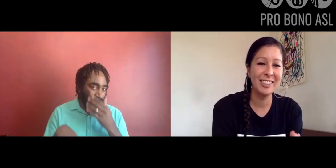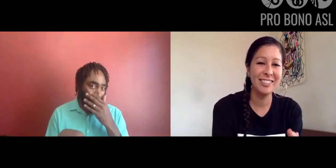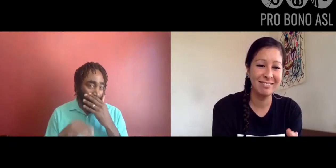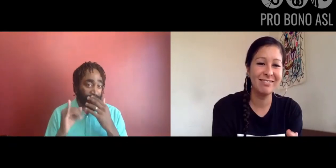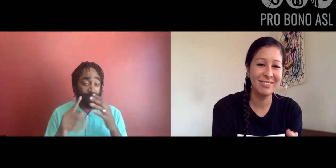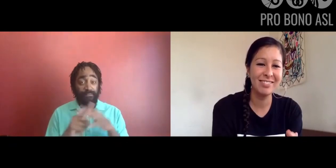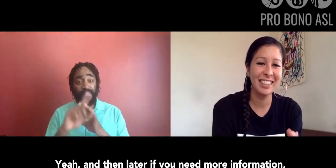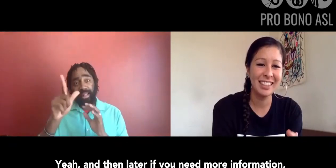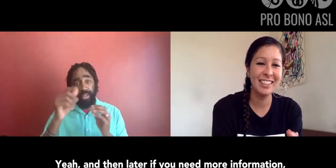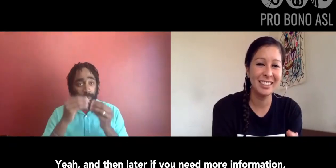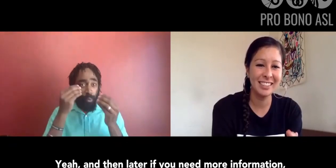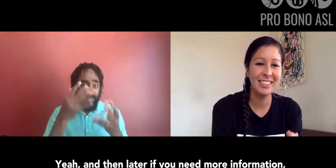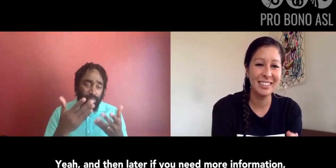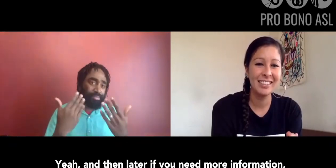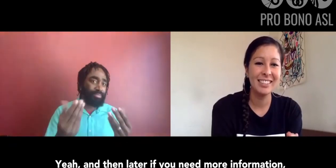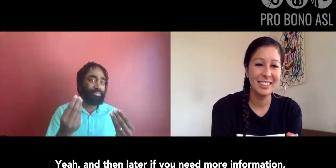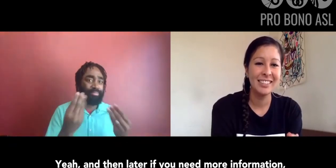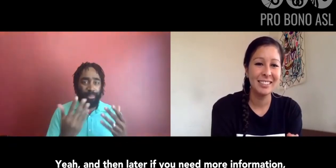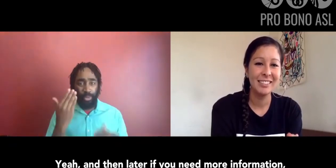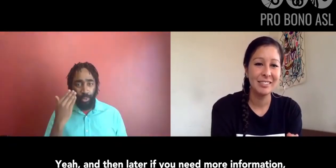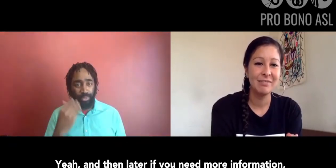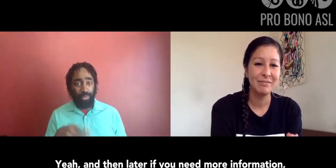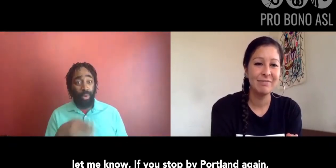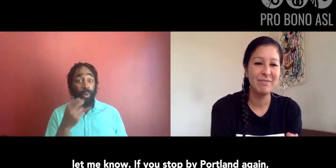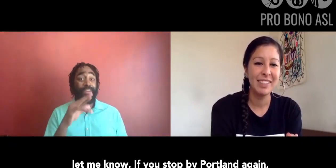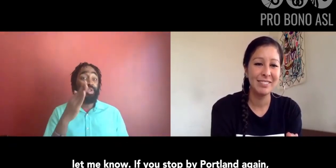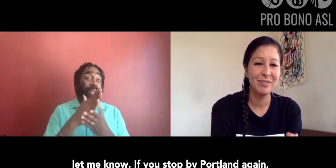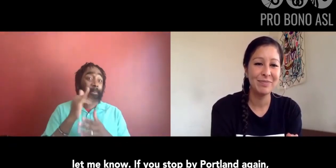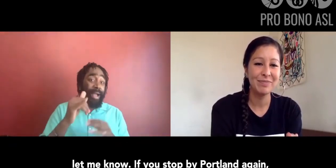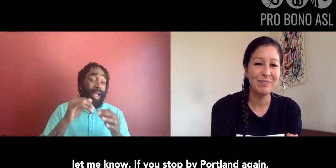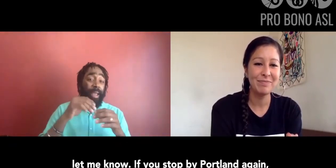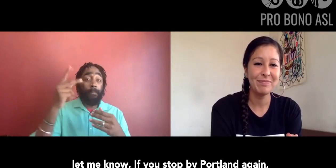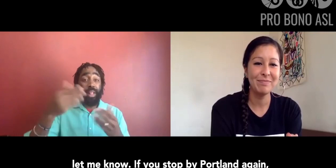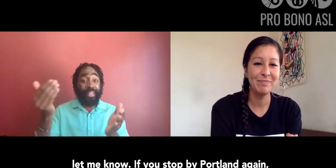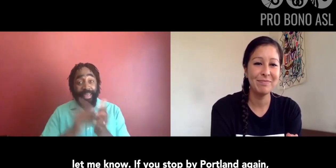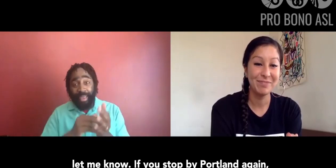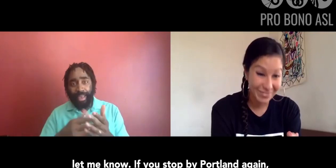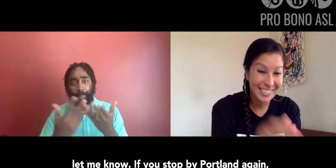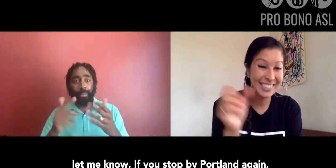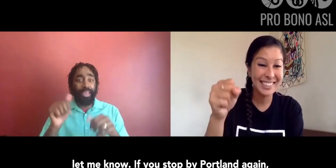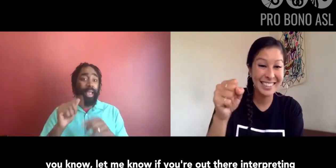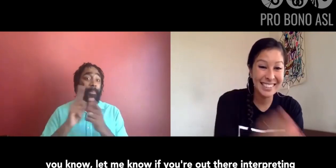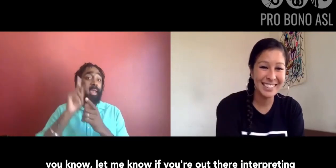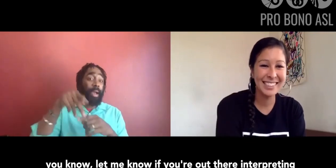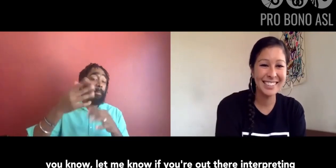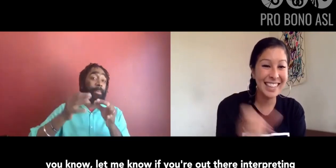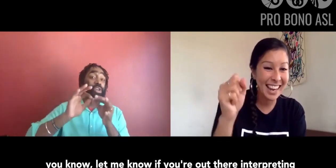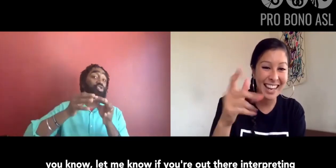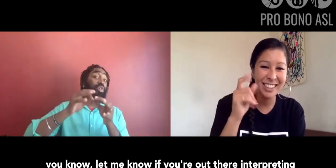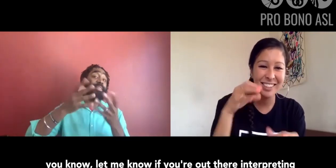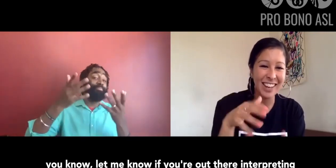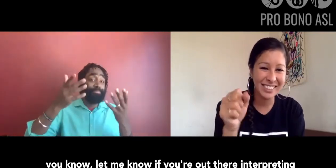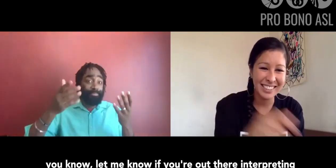pleasure. And then later, if you need more information, let me know. If you start by Portland again, let me